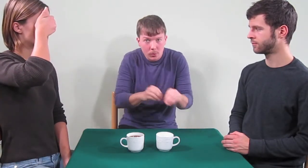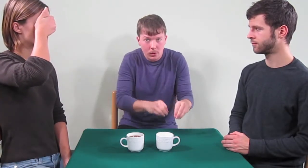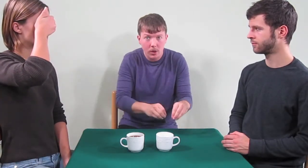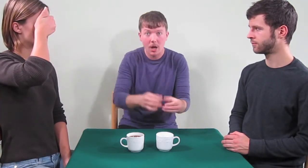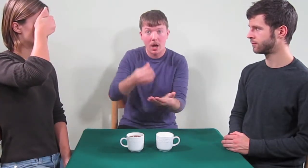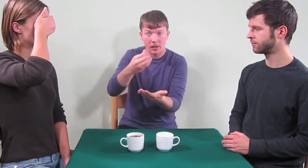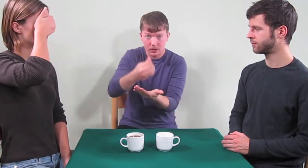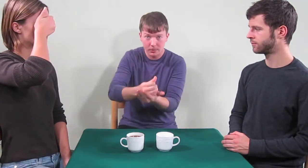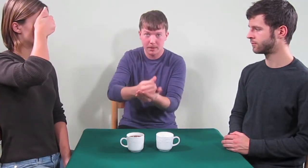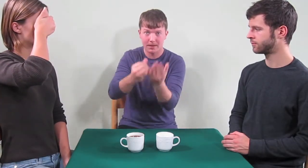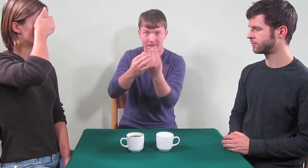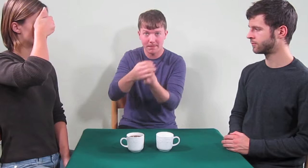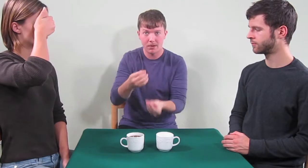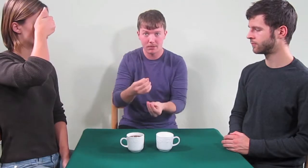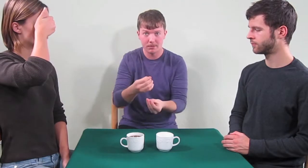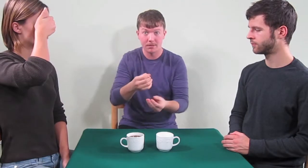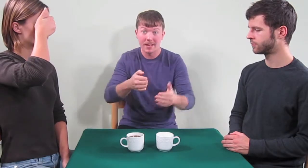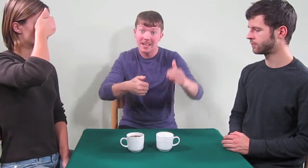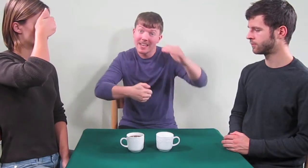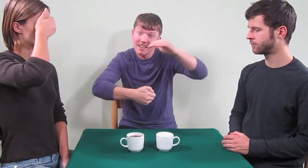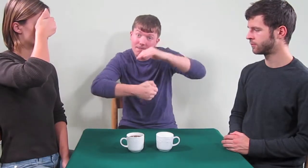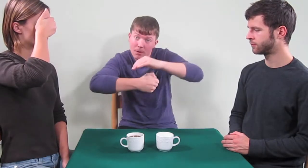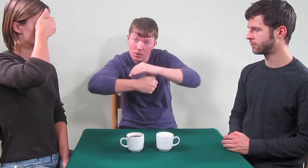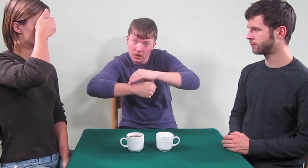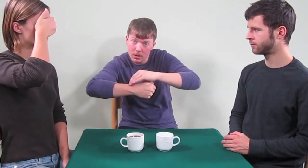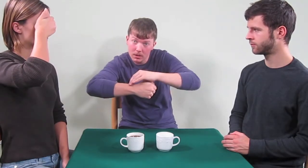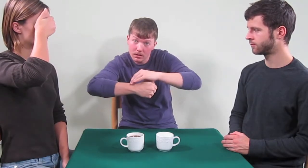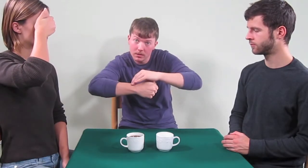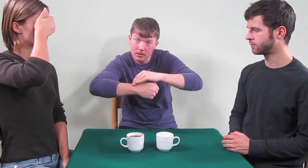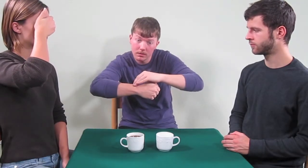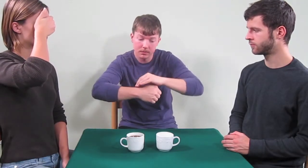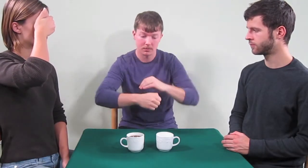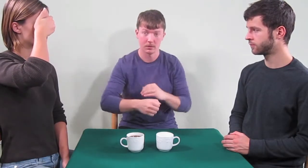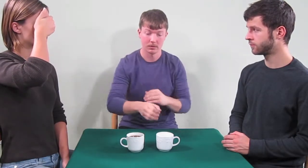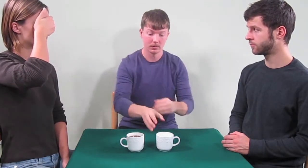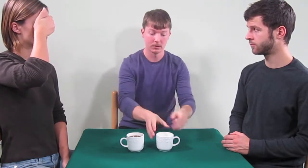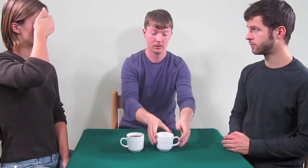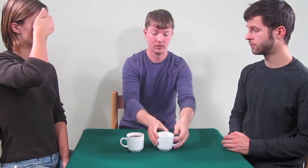Cuair an cúpán fáilimh I bholach.